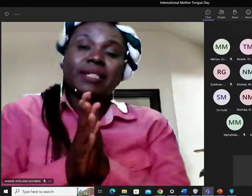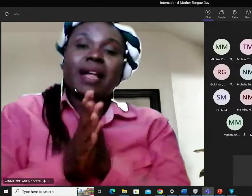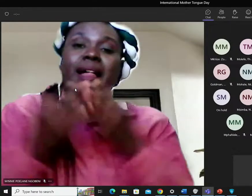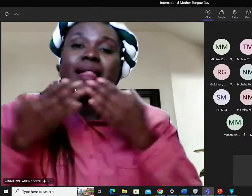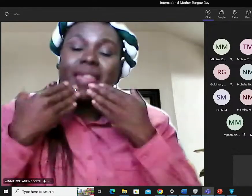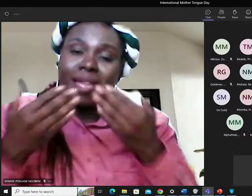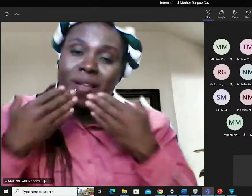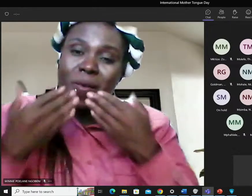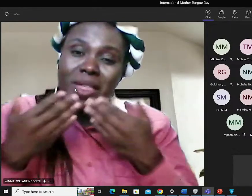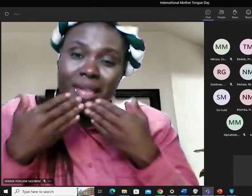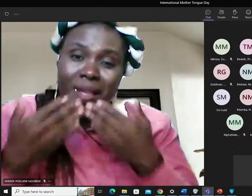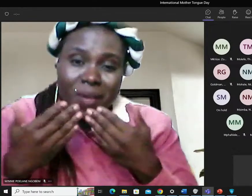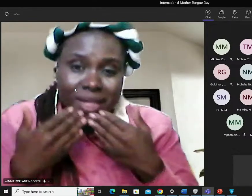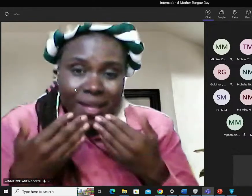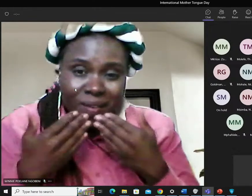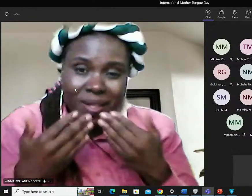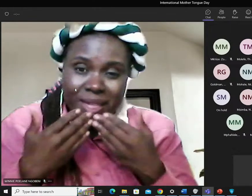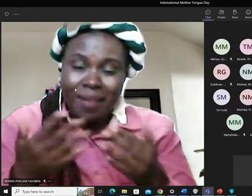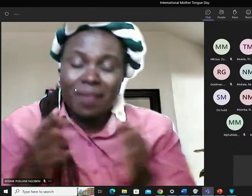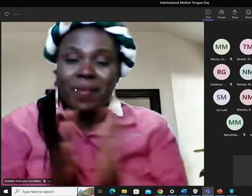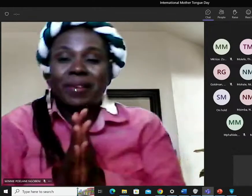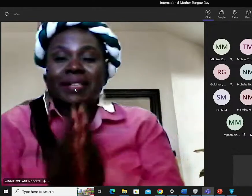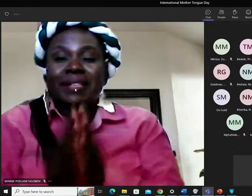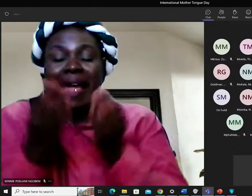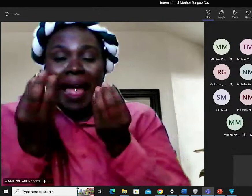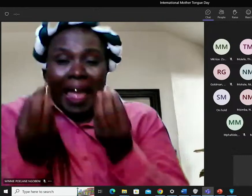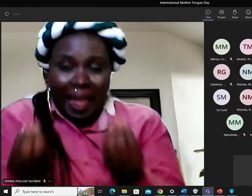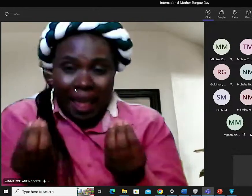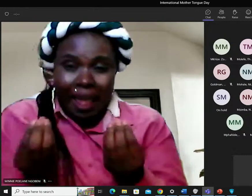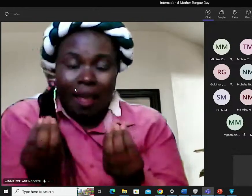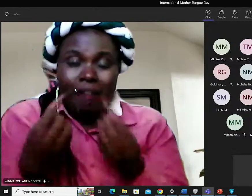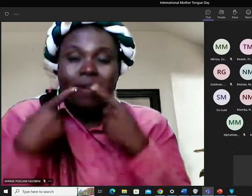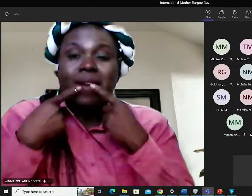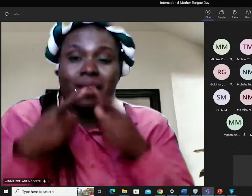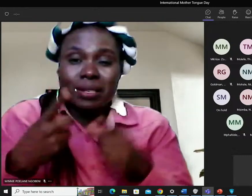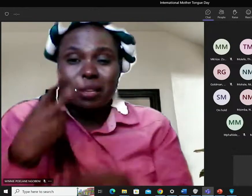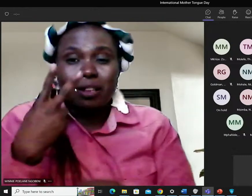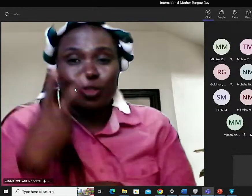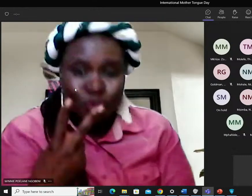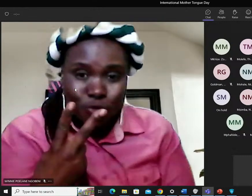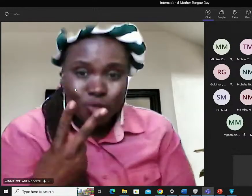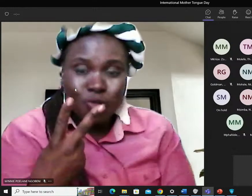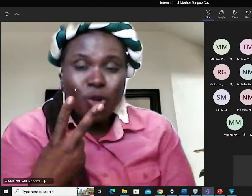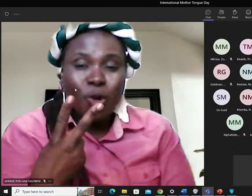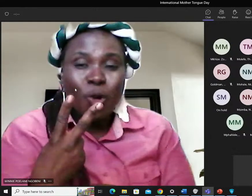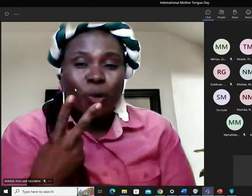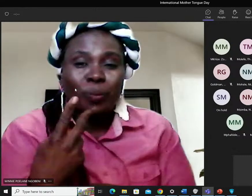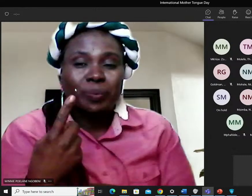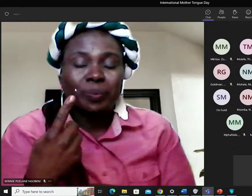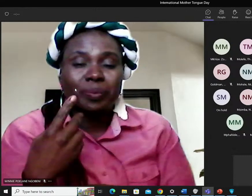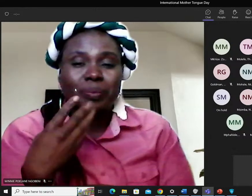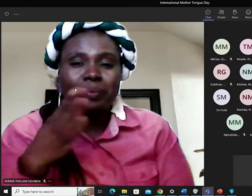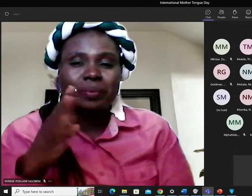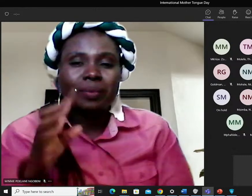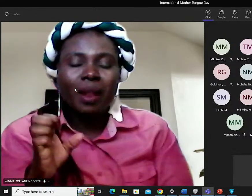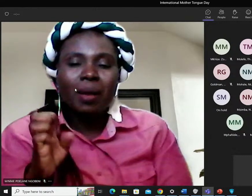much. I have two announcements, and the last announcement will be made by Ausma